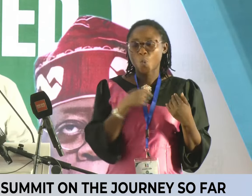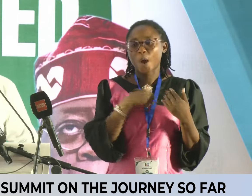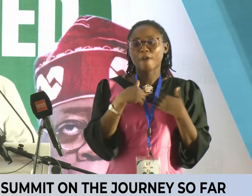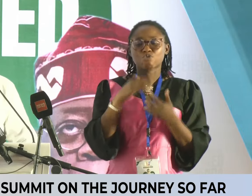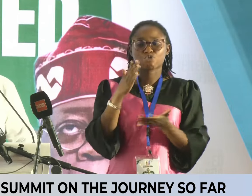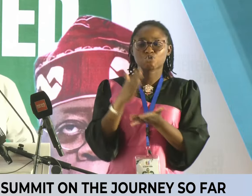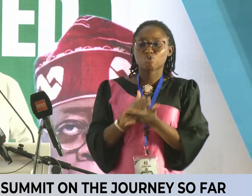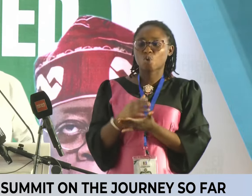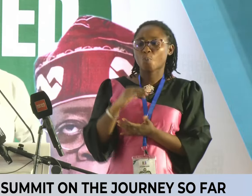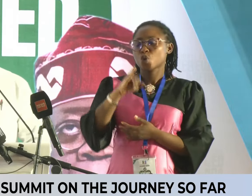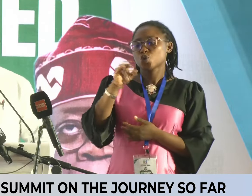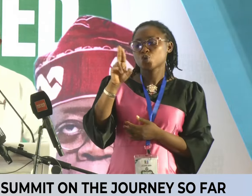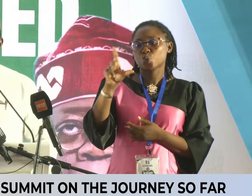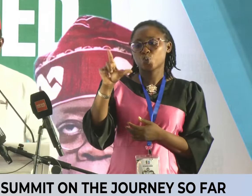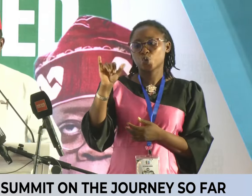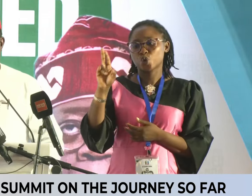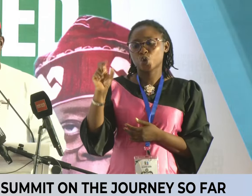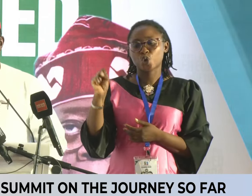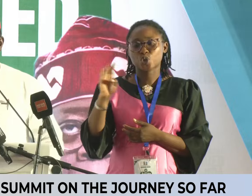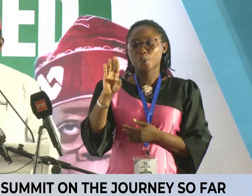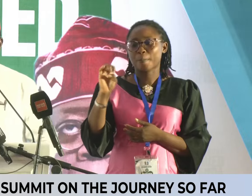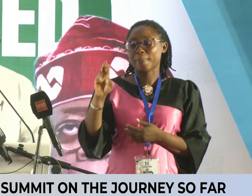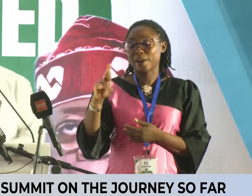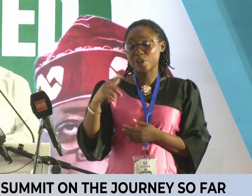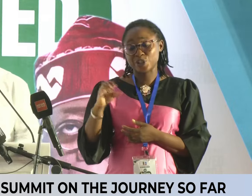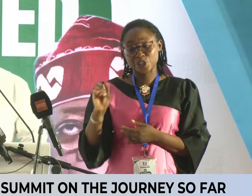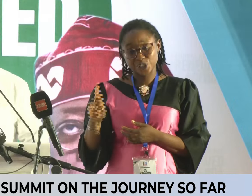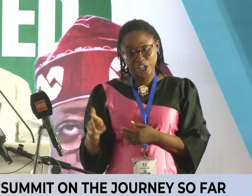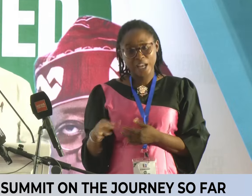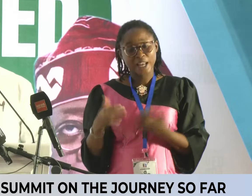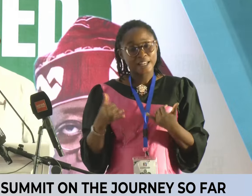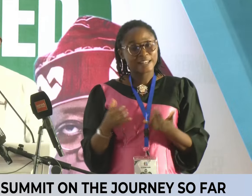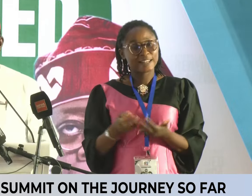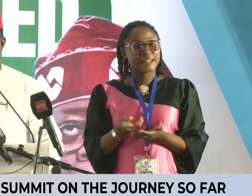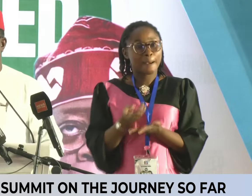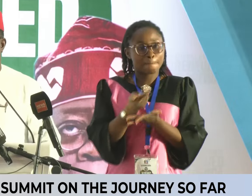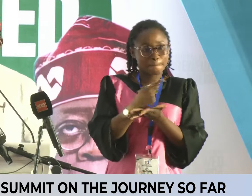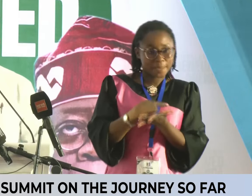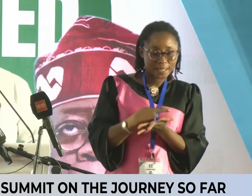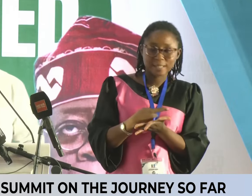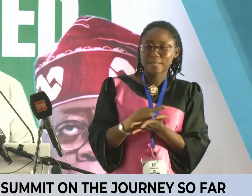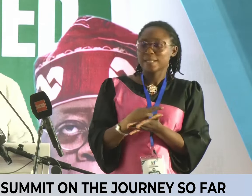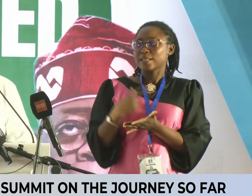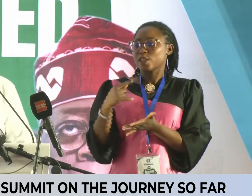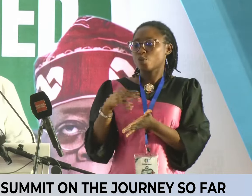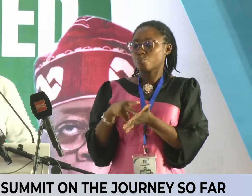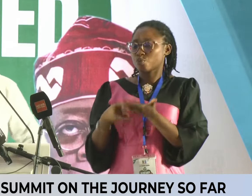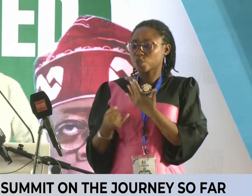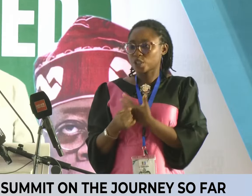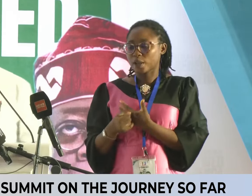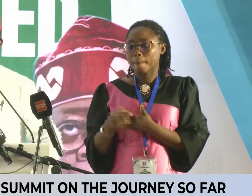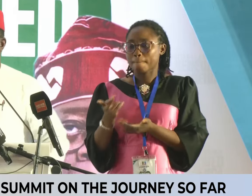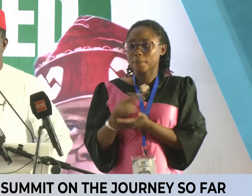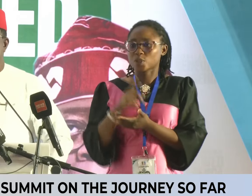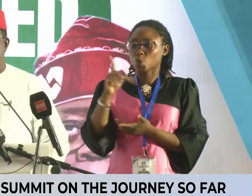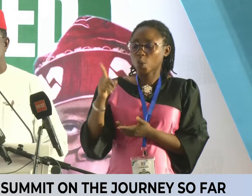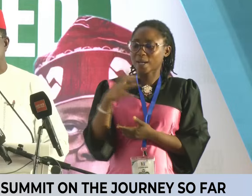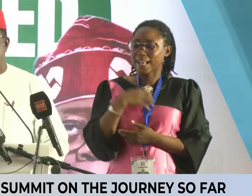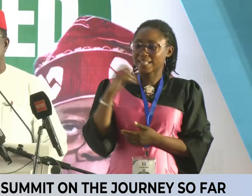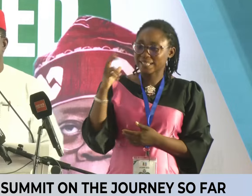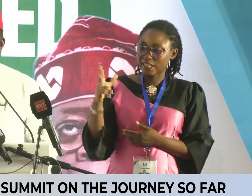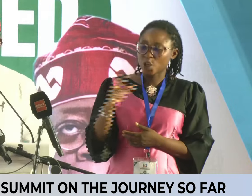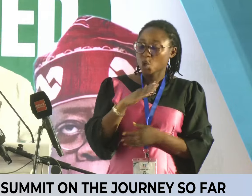terminate Julius Berger. And then we now section the project, section 1 and 3, a total of